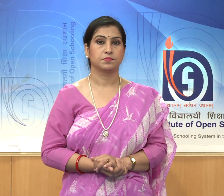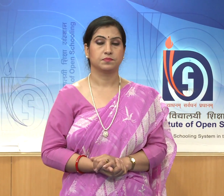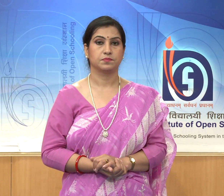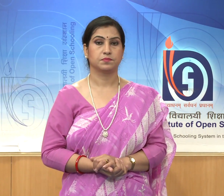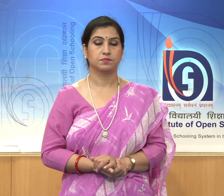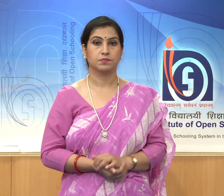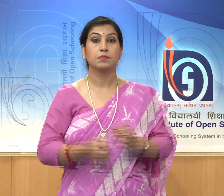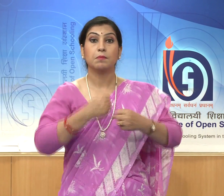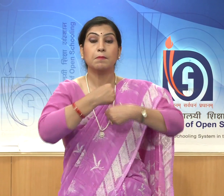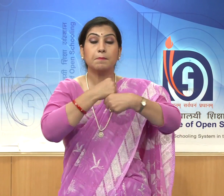made of